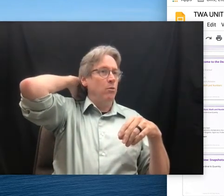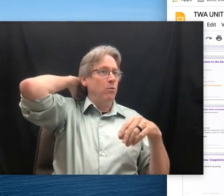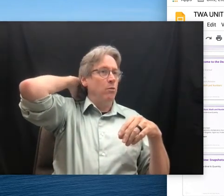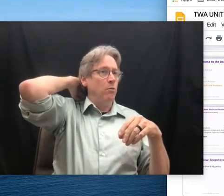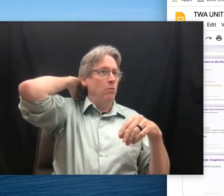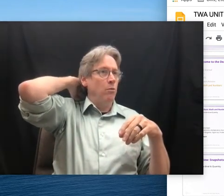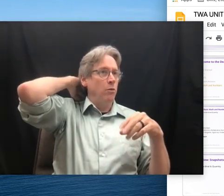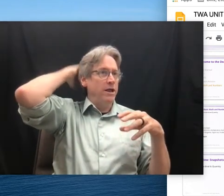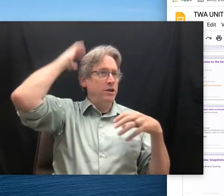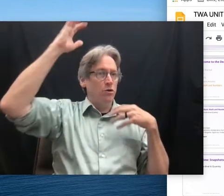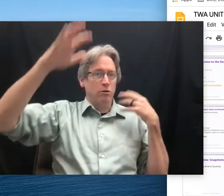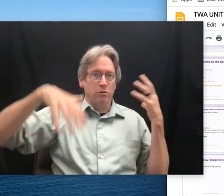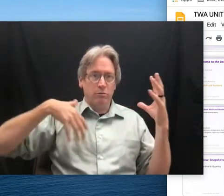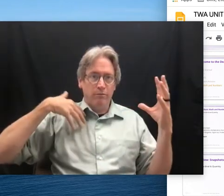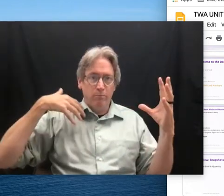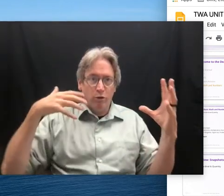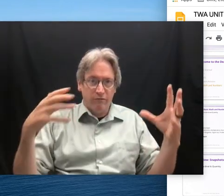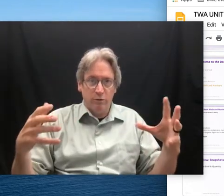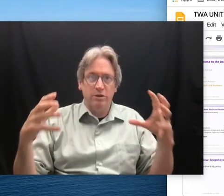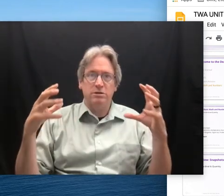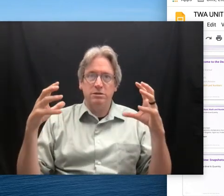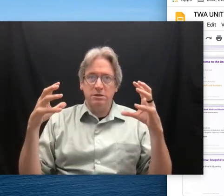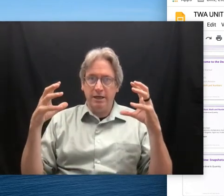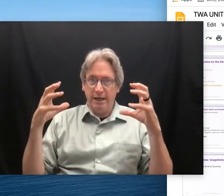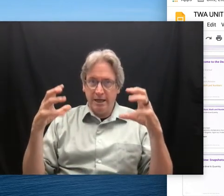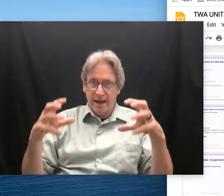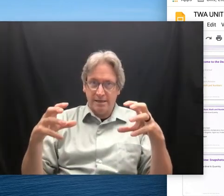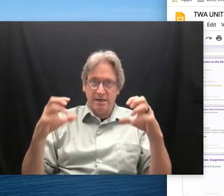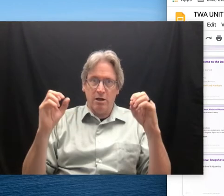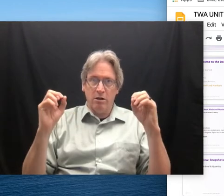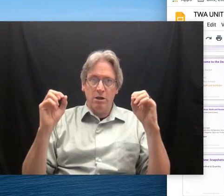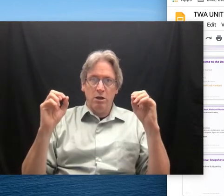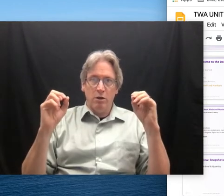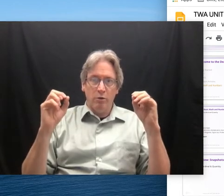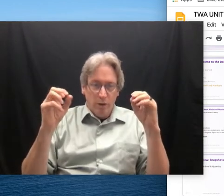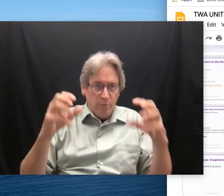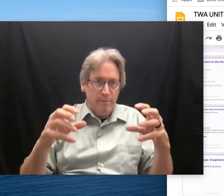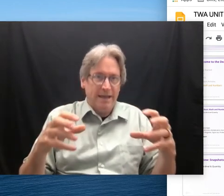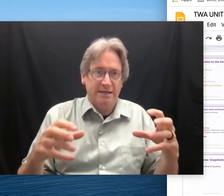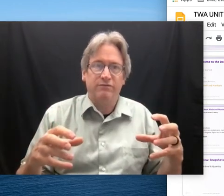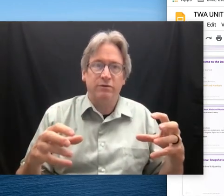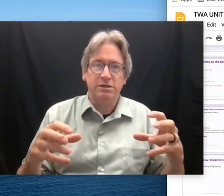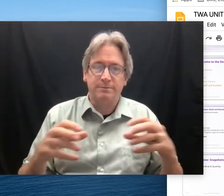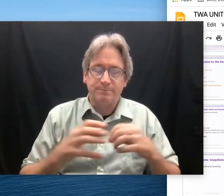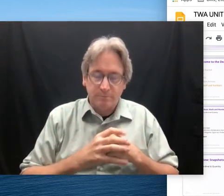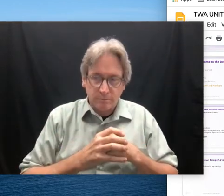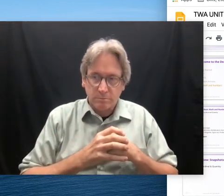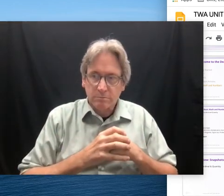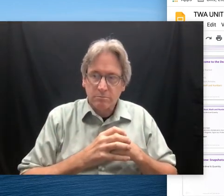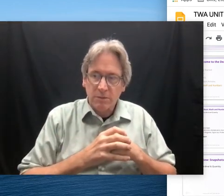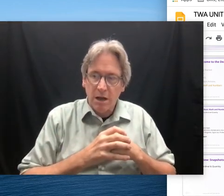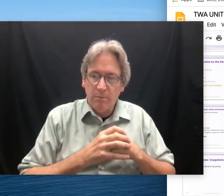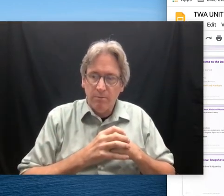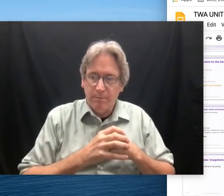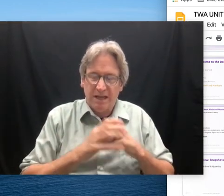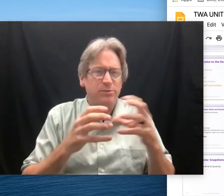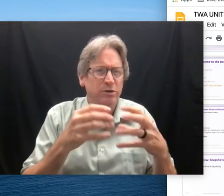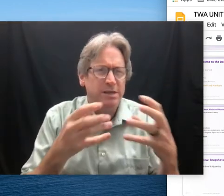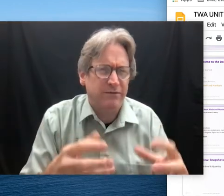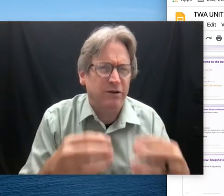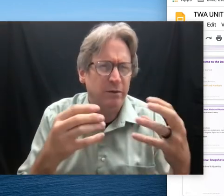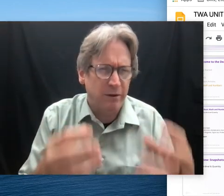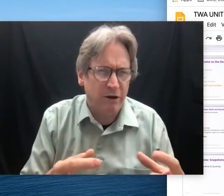that when you're more fluent in ASL will make a difference.